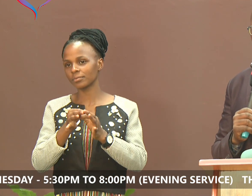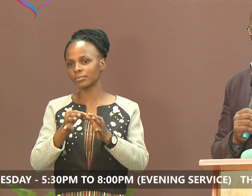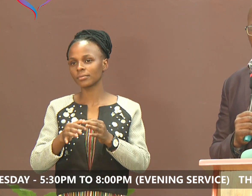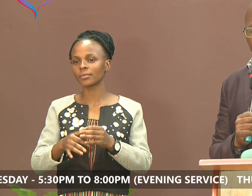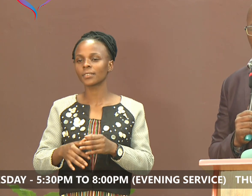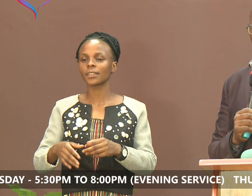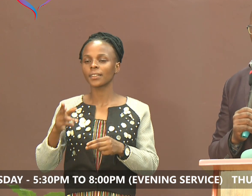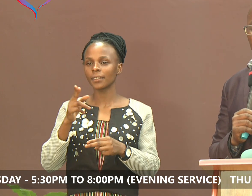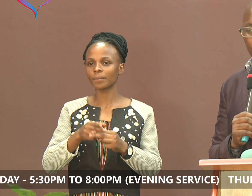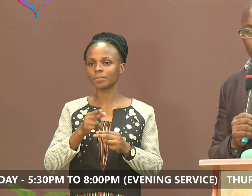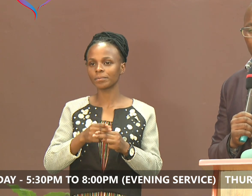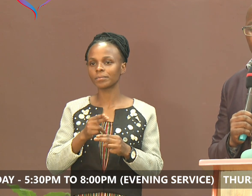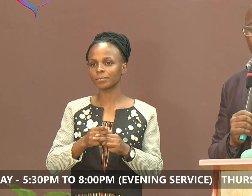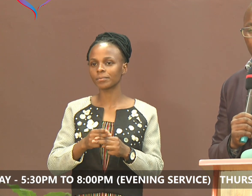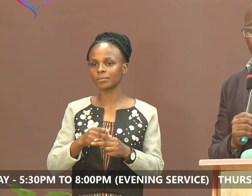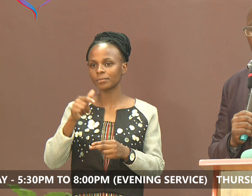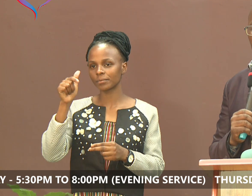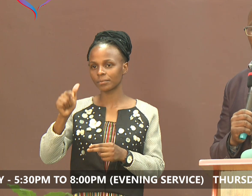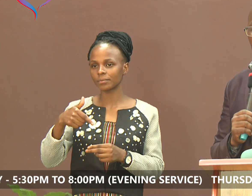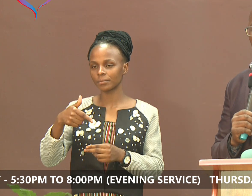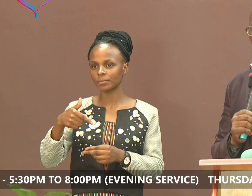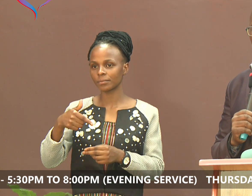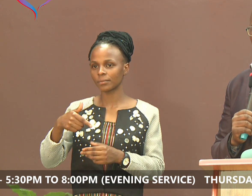the context. Ekyomusanvu.